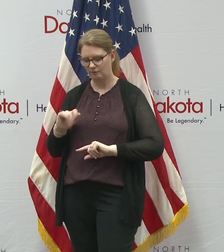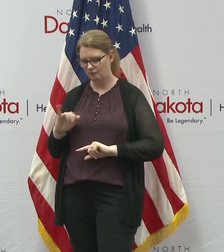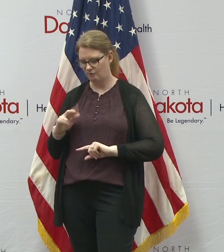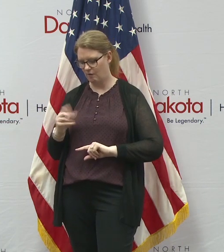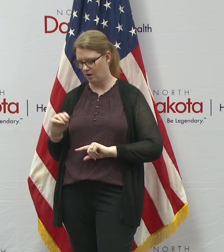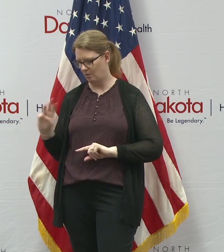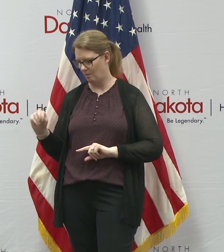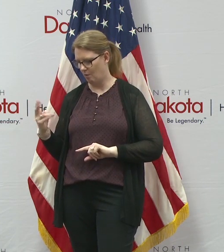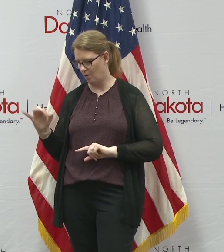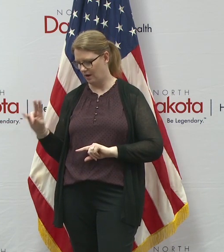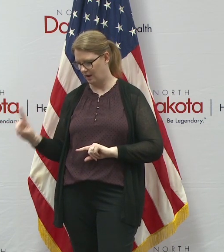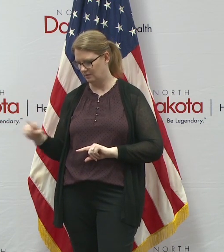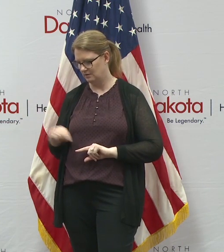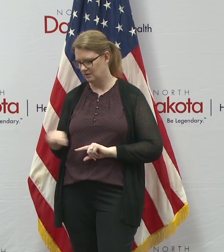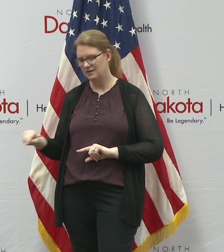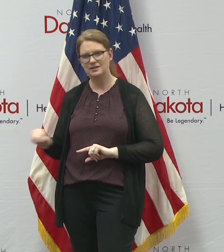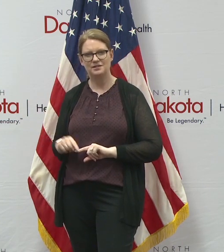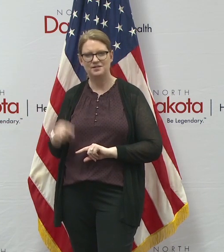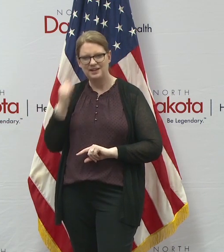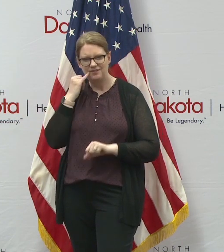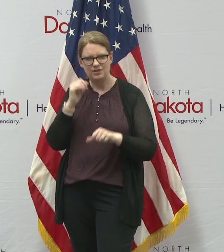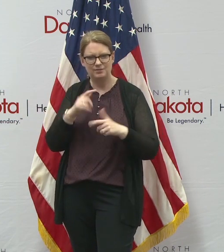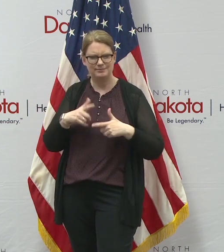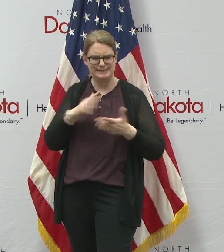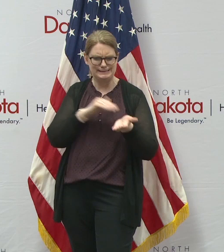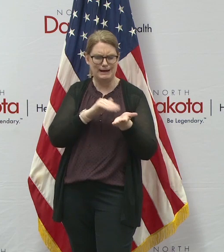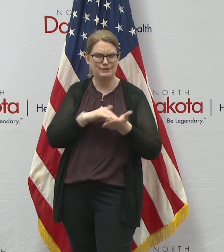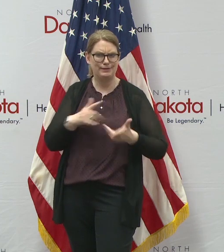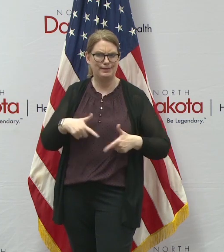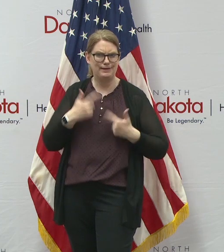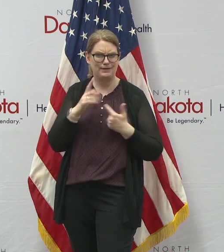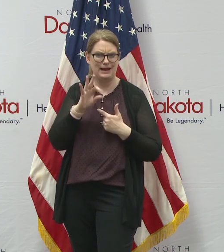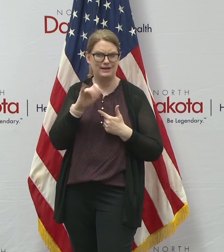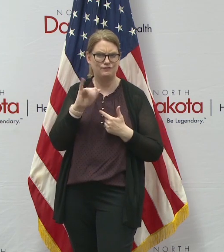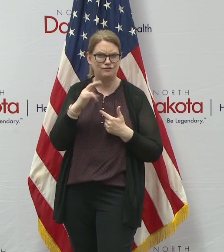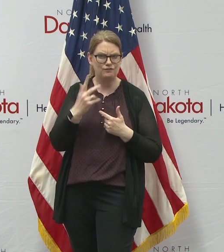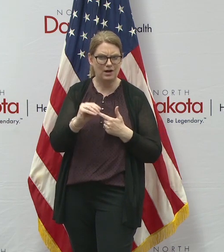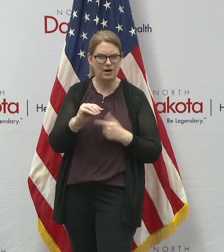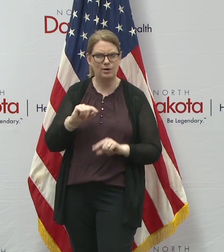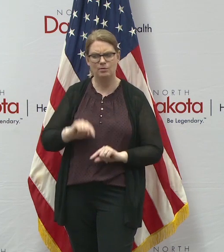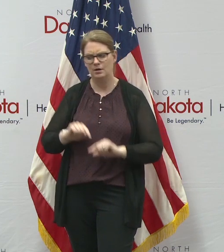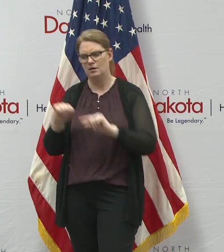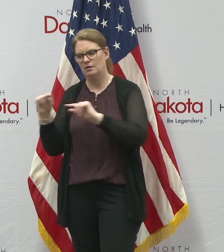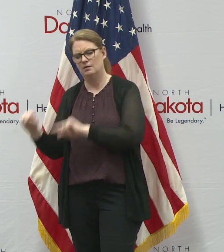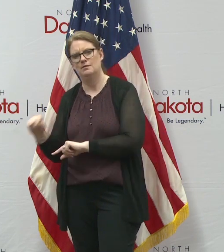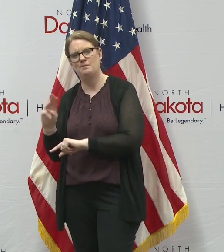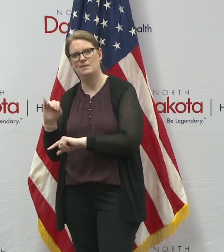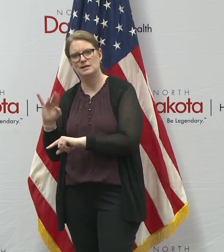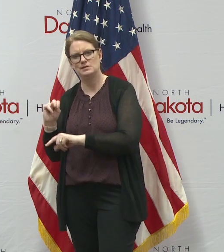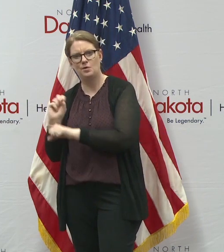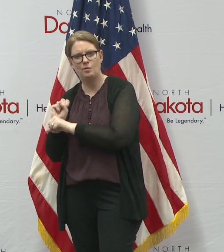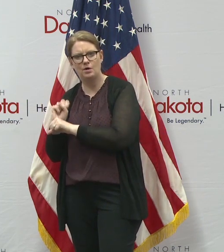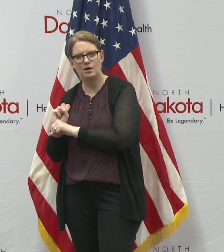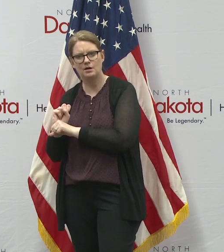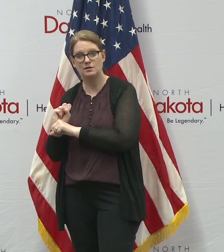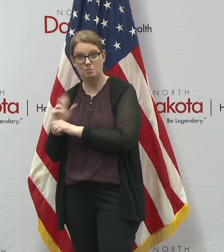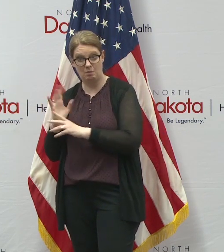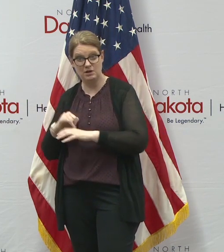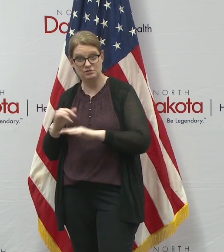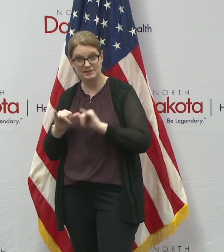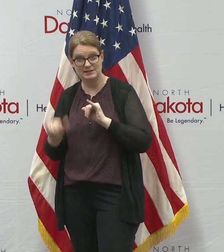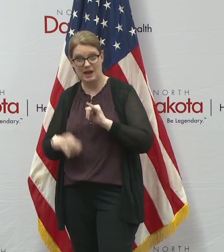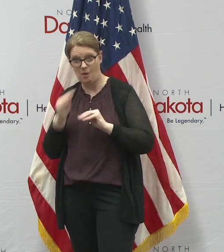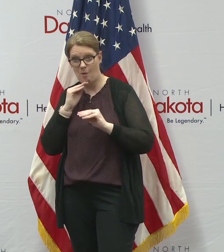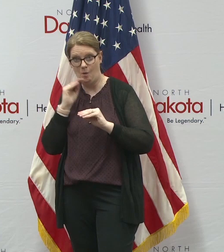and you work at a clinic in Minnesota, no, we don't want you quarantining when you come back from work at the end of the day. So we'll, and the same